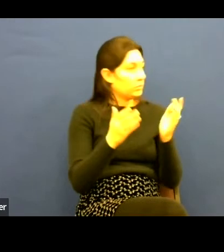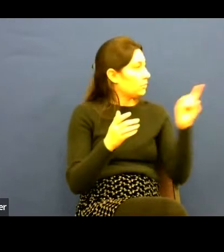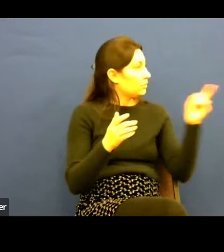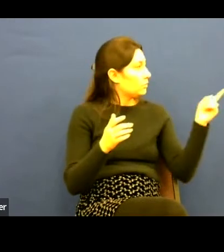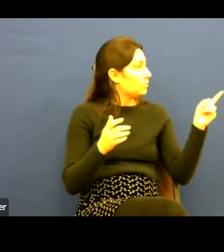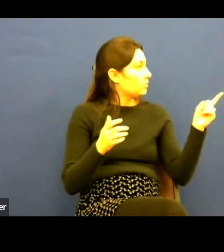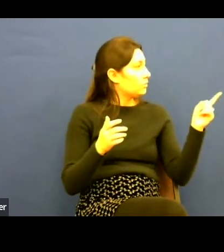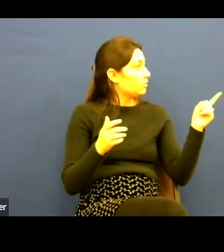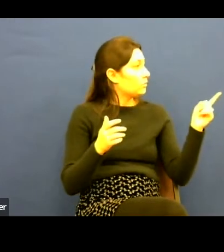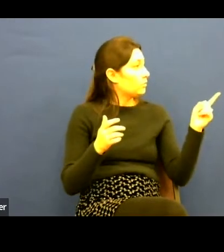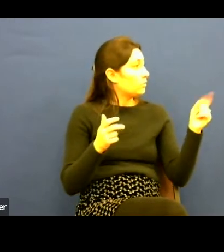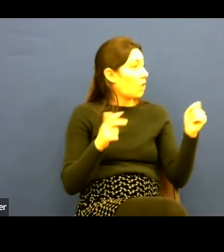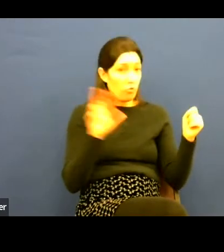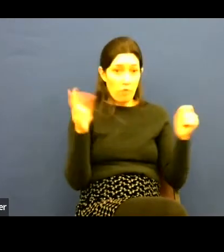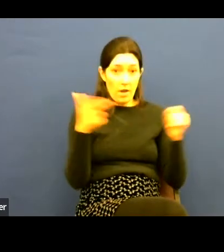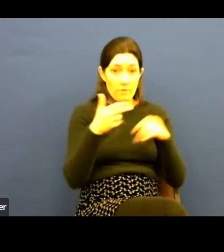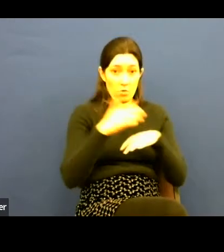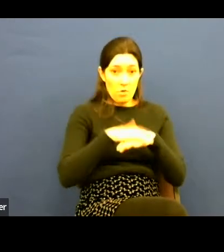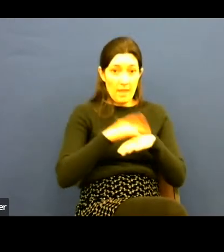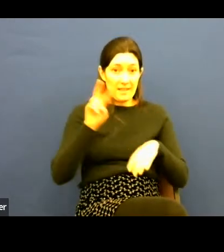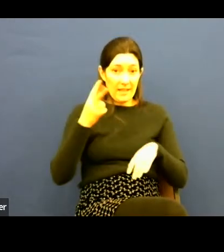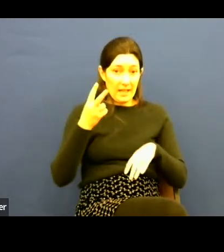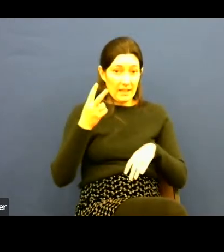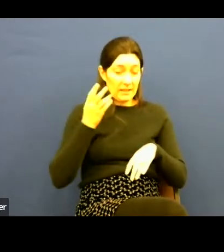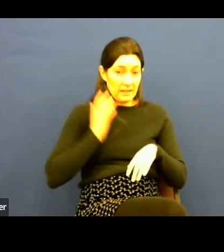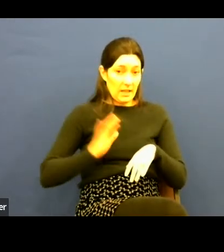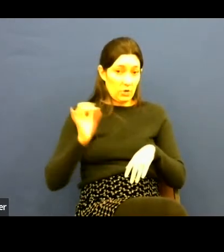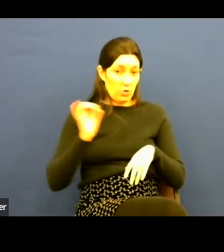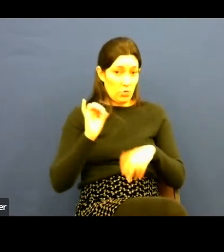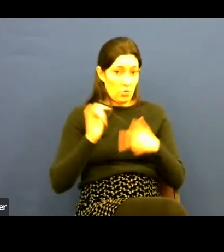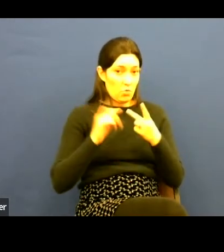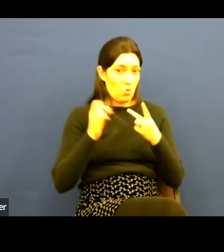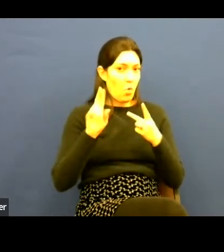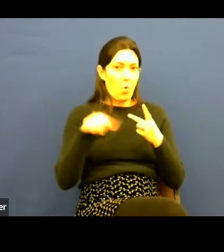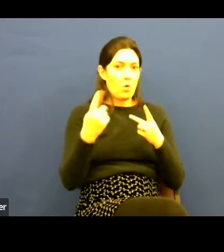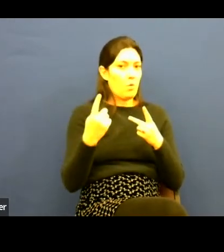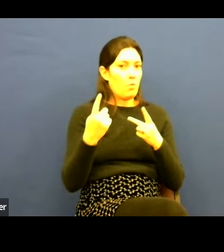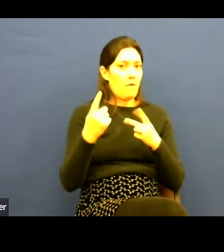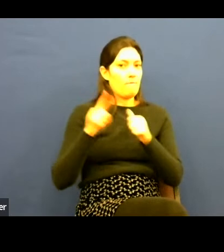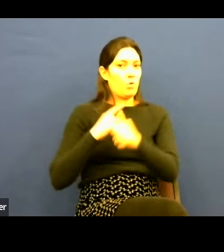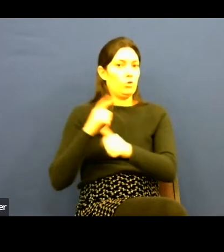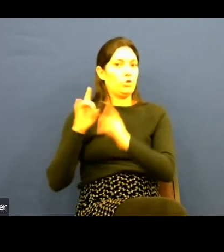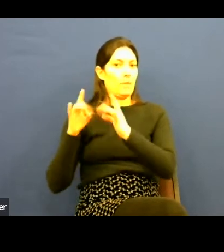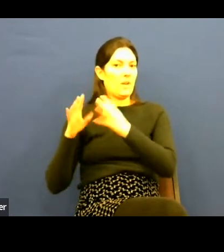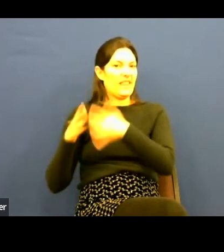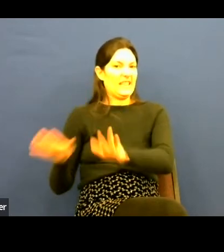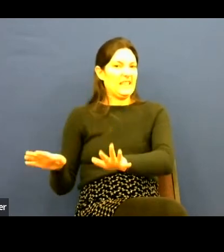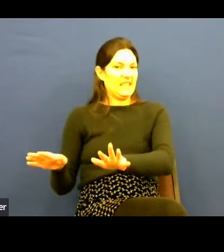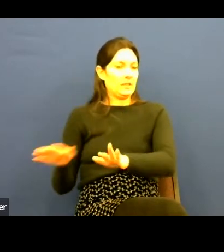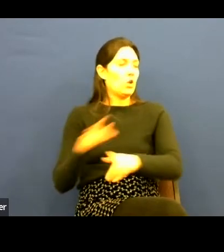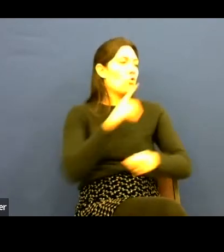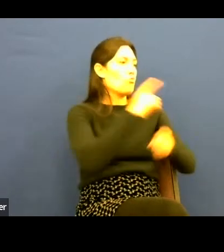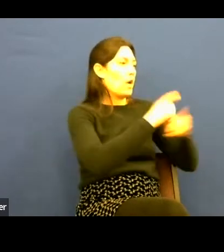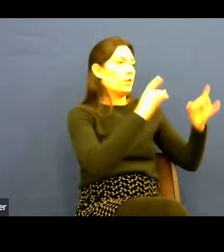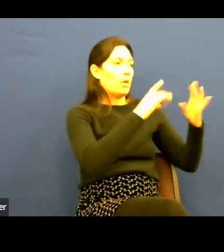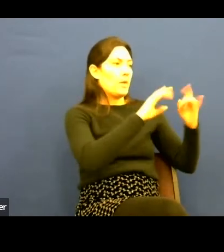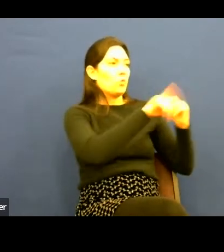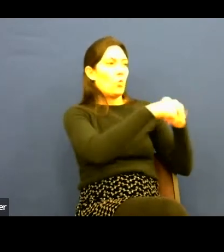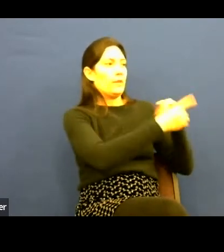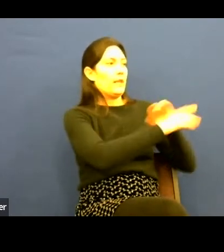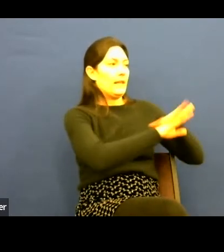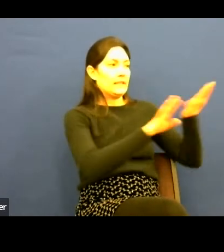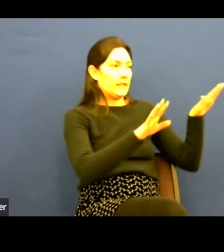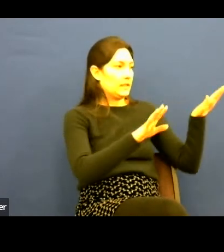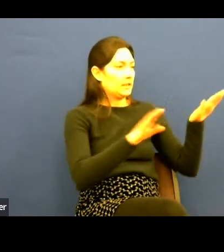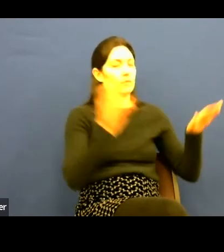drive-through on the other side as well? No. No, No. no, so Just it's, the they're just hitting all the, Starbucks. they're hitting Okay. all the